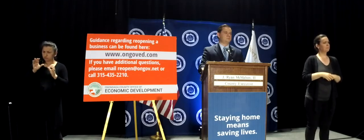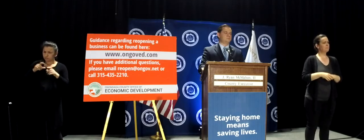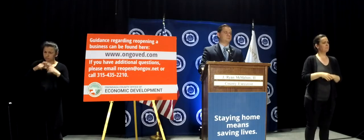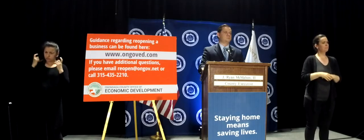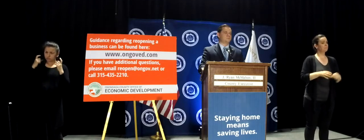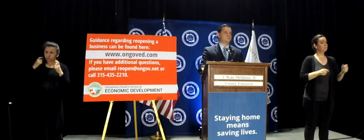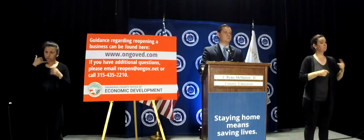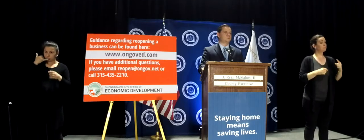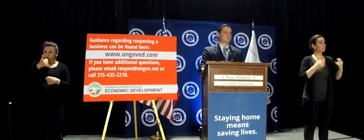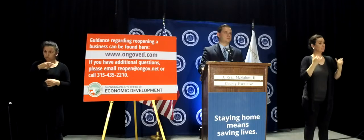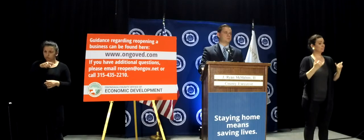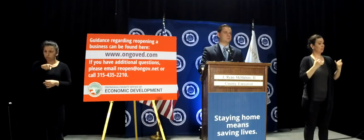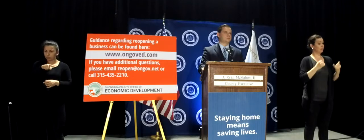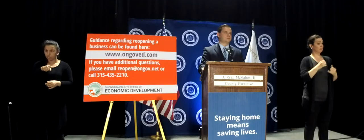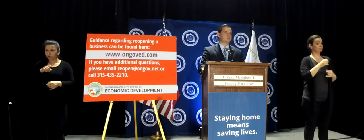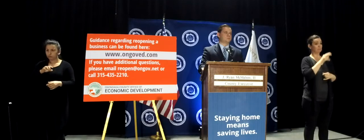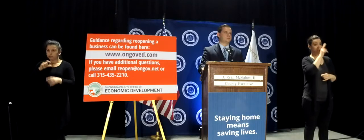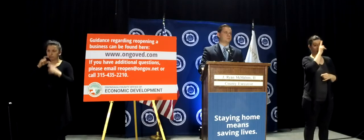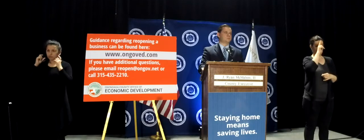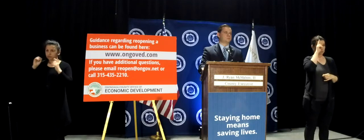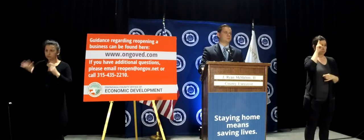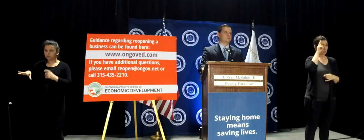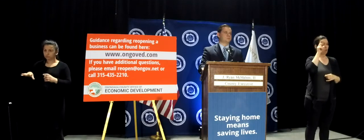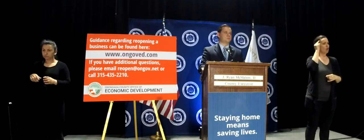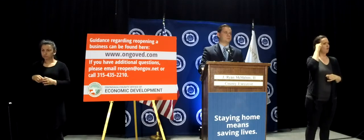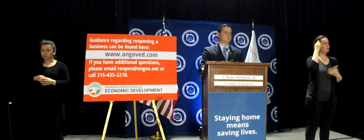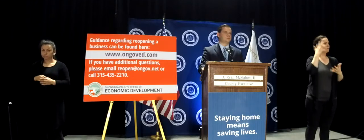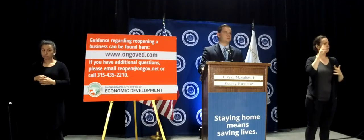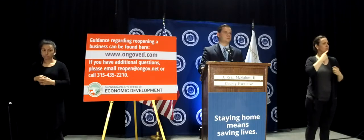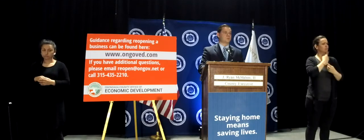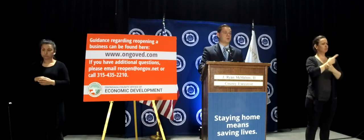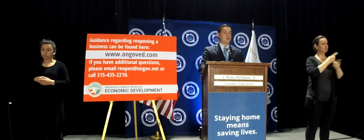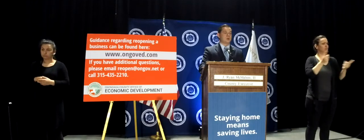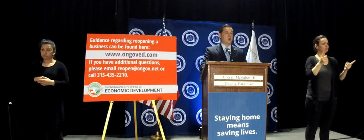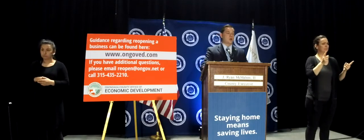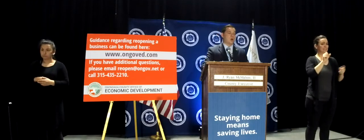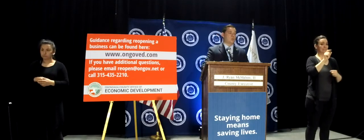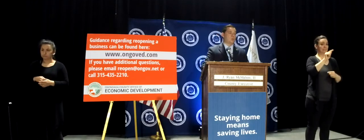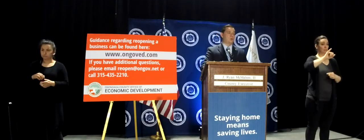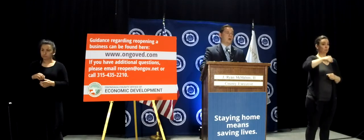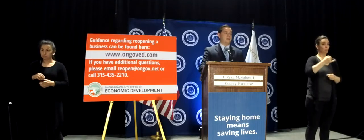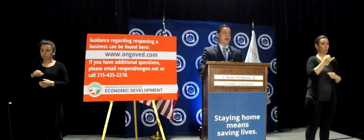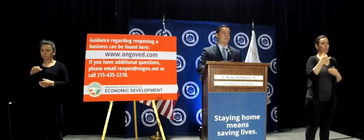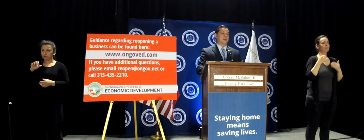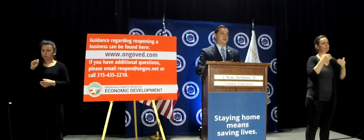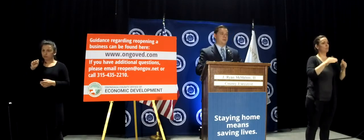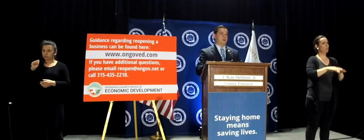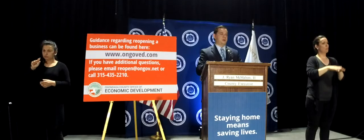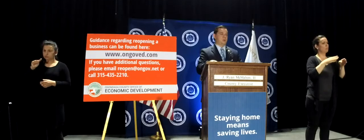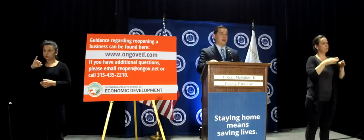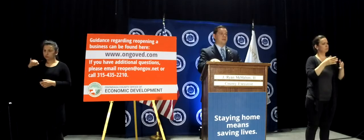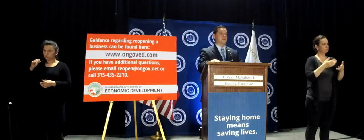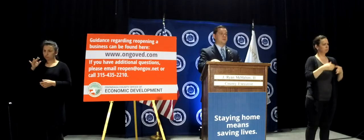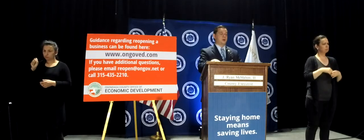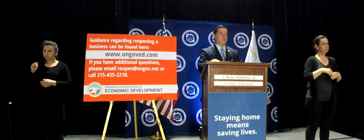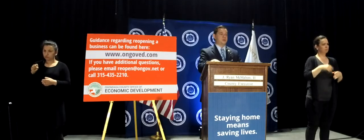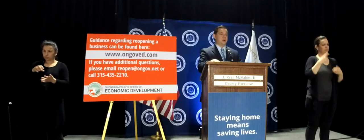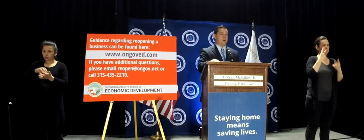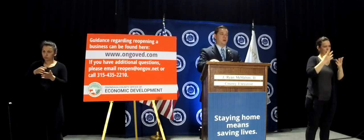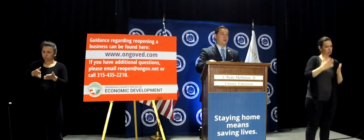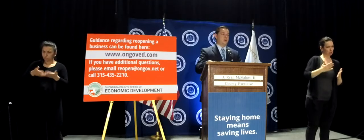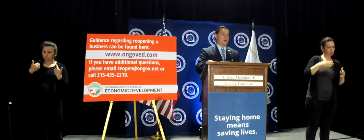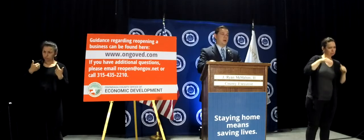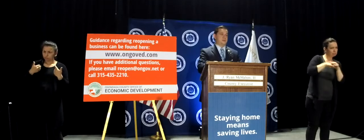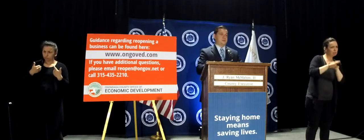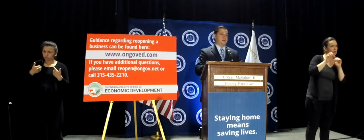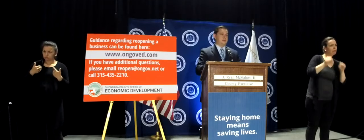a handful of hospitals that will start allowing visitors. Were you involved in that decision at all? No. I'm happy that somebody in one of the hospitals in our region